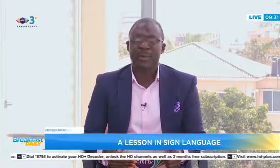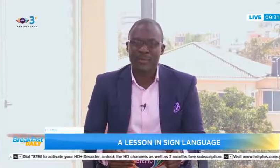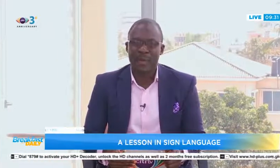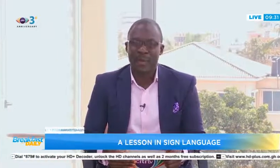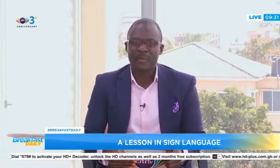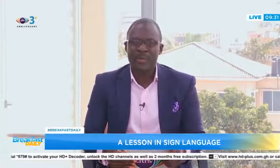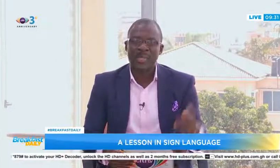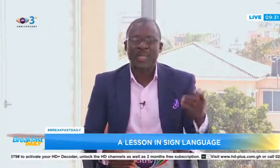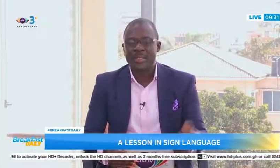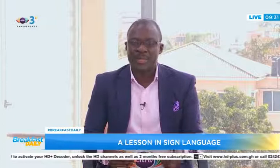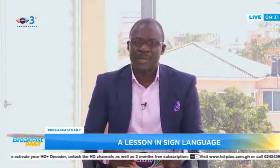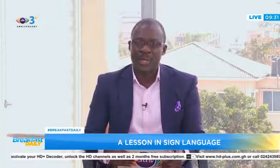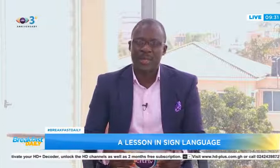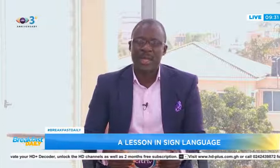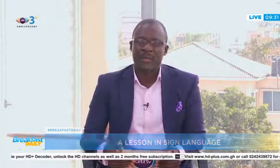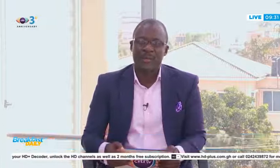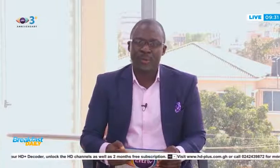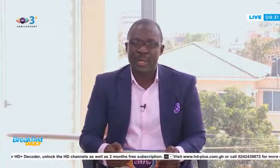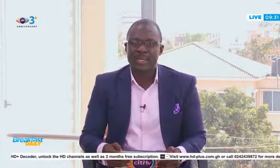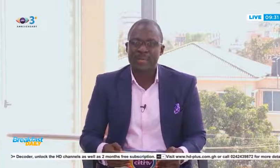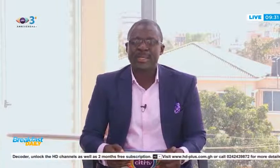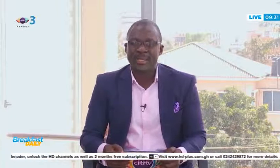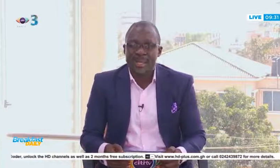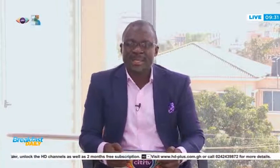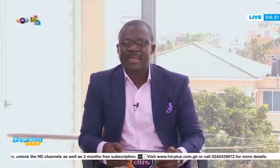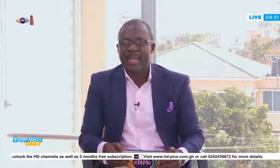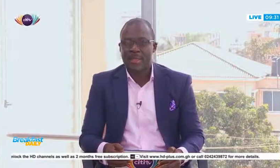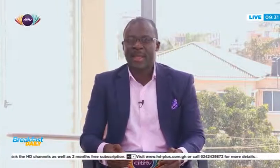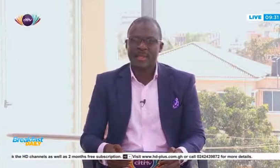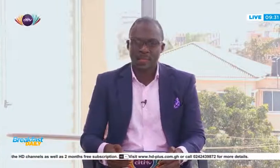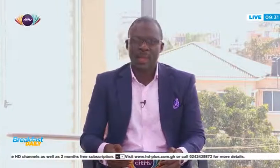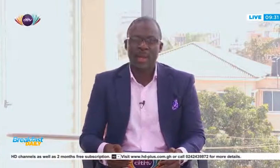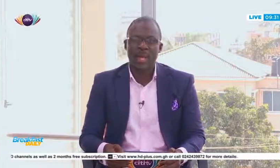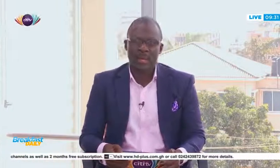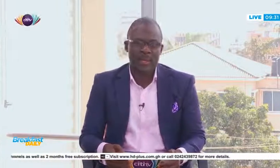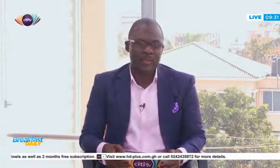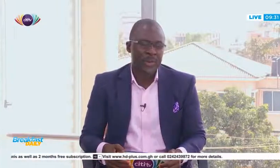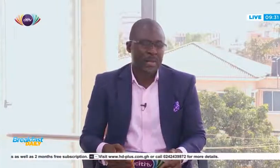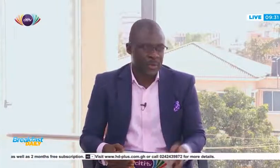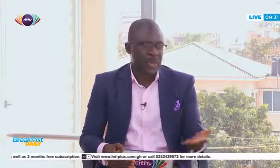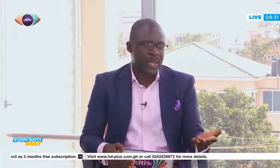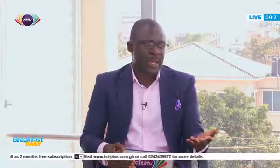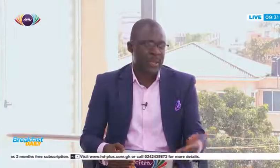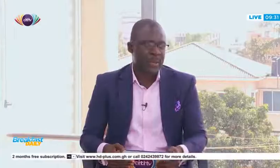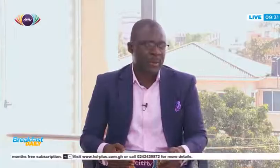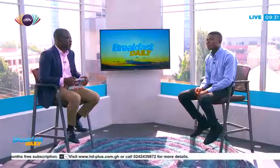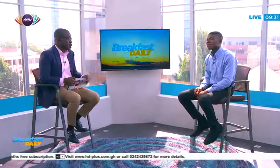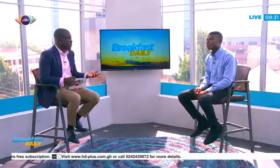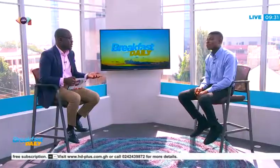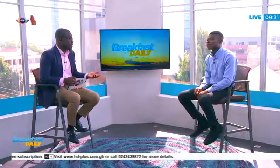of that. Well, you can get in touch with him if you need some assistance in this area as well. Thank you very much for coming. And you wanted to say something